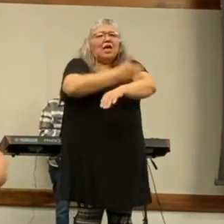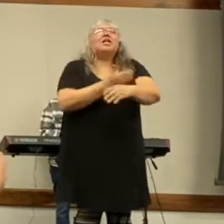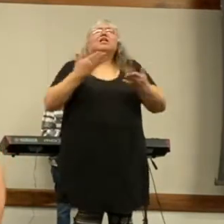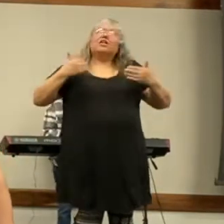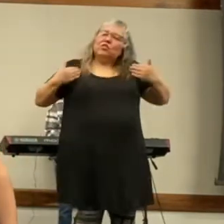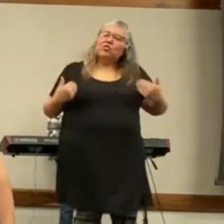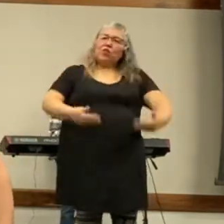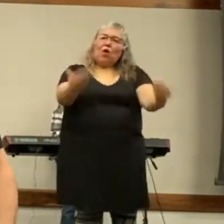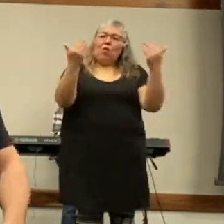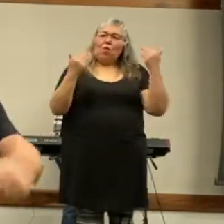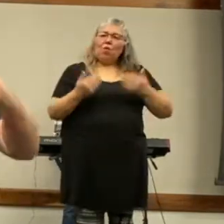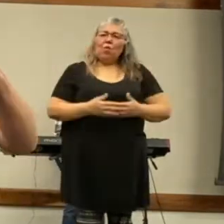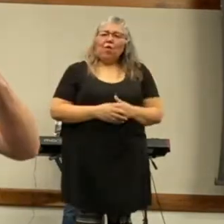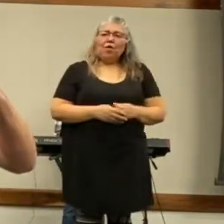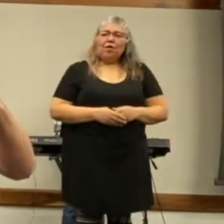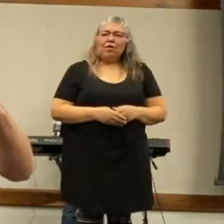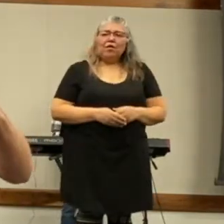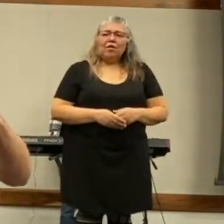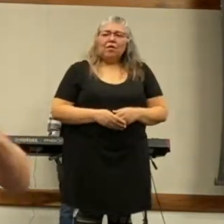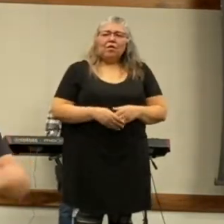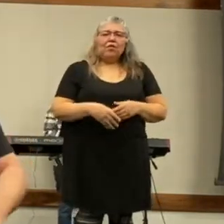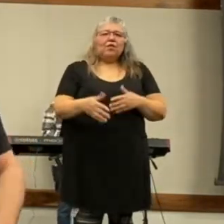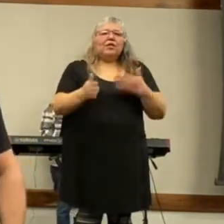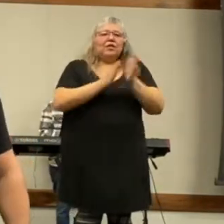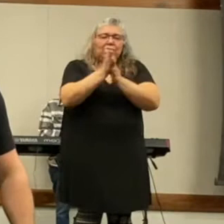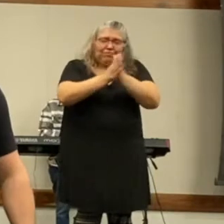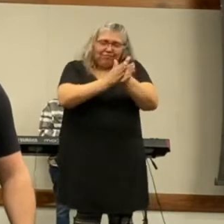go! Let's go!